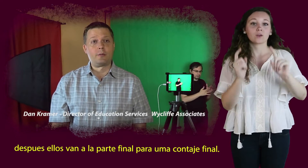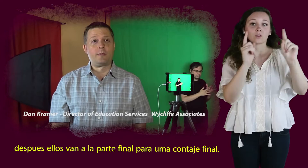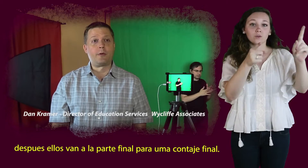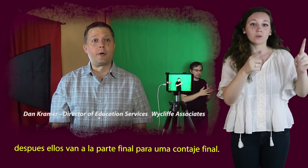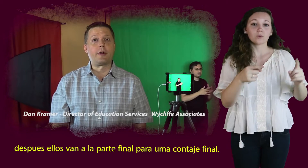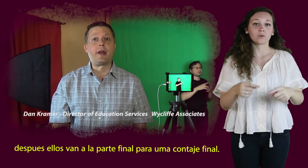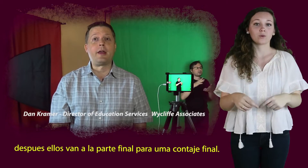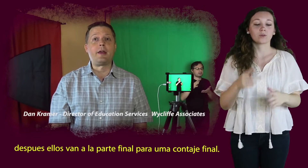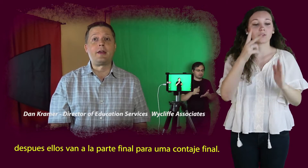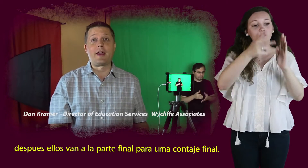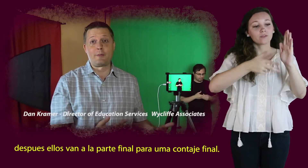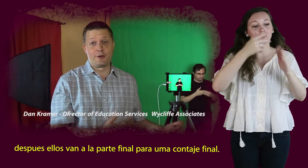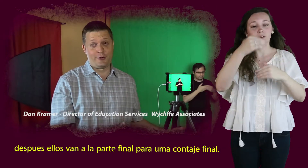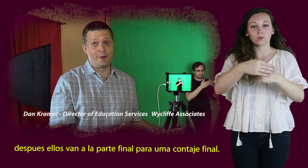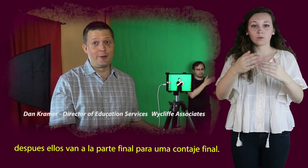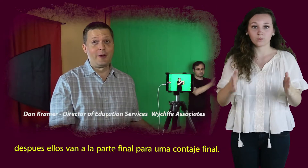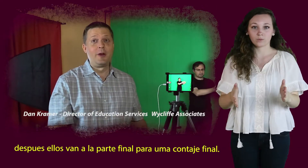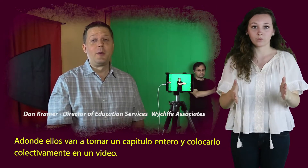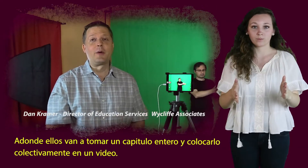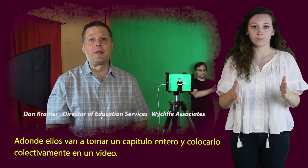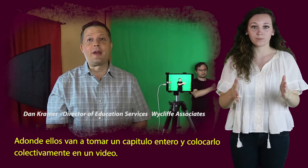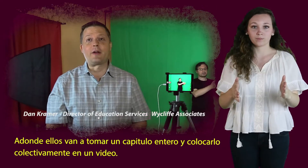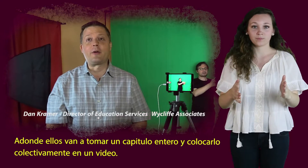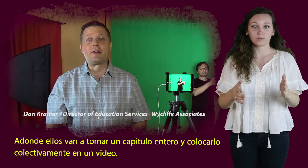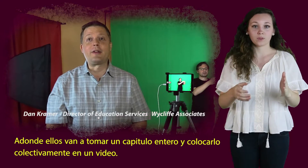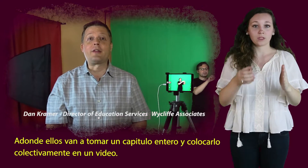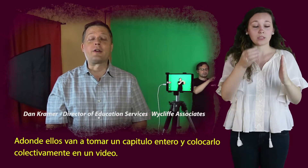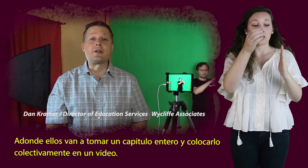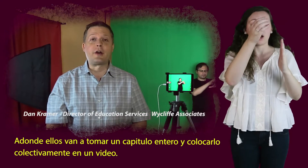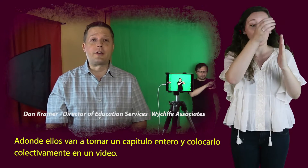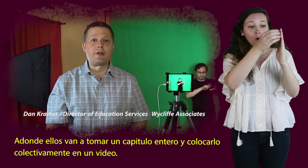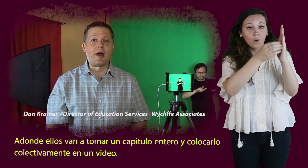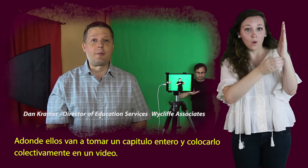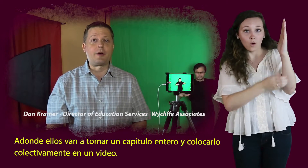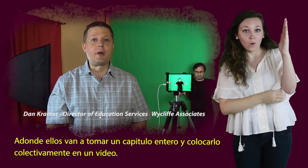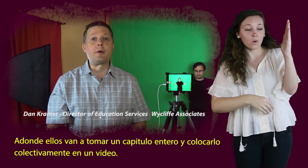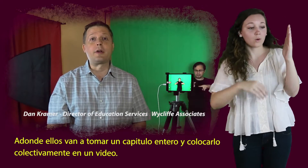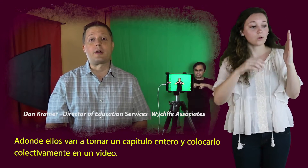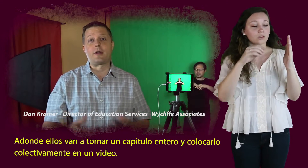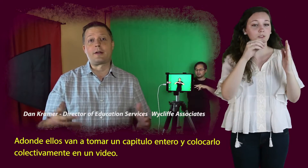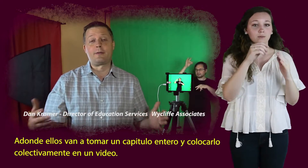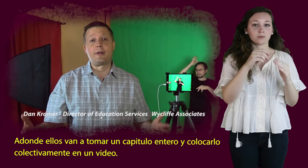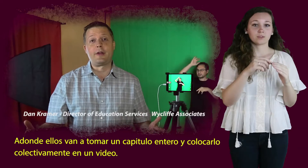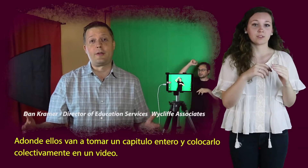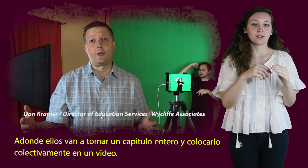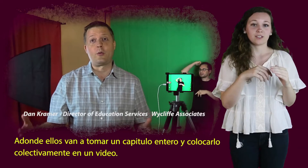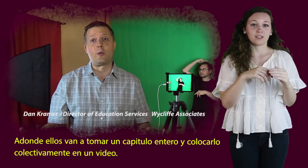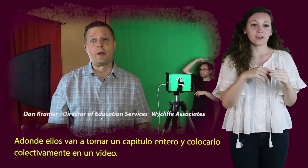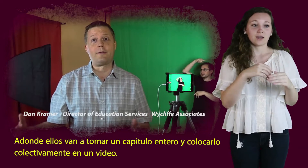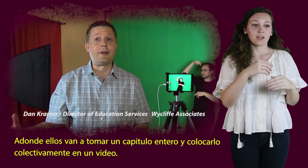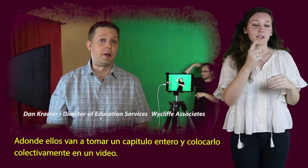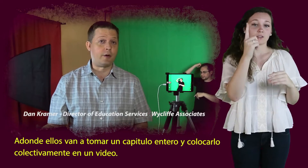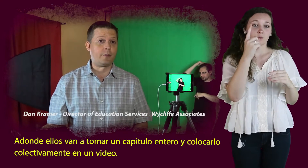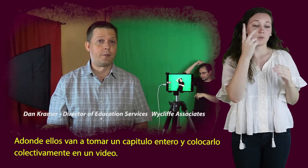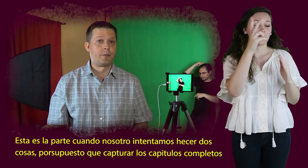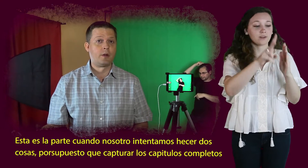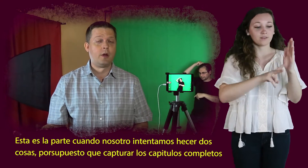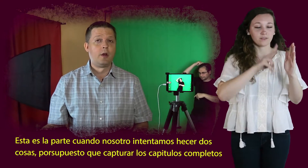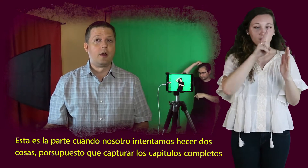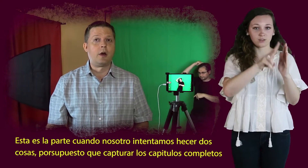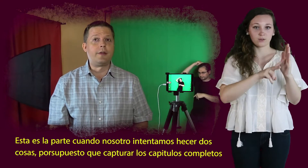final room for a camera shoot where they are going to take their entire chapter and put it collectively into one